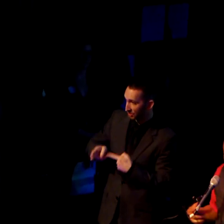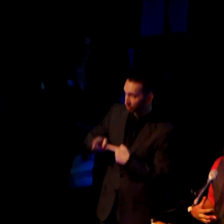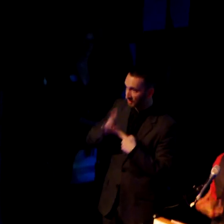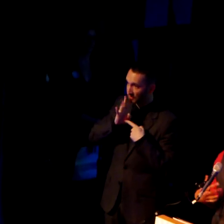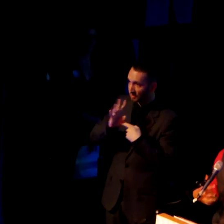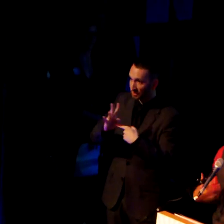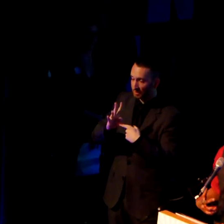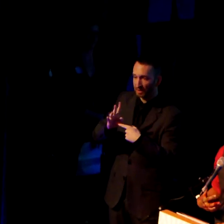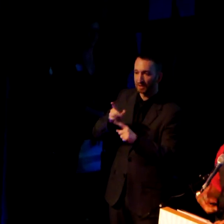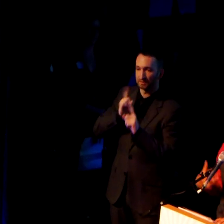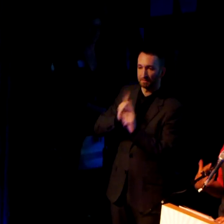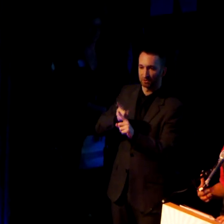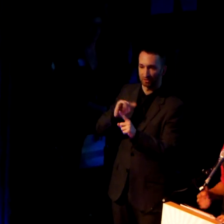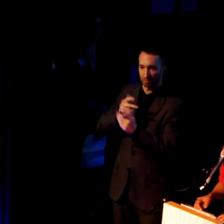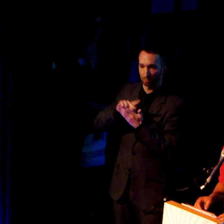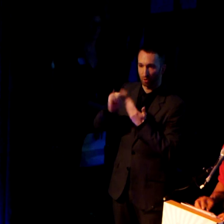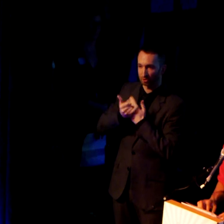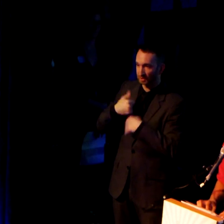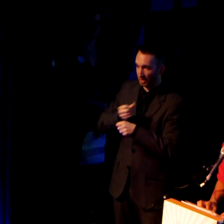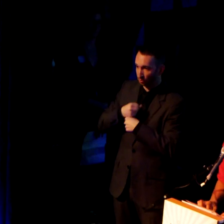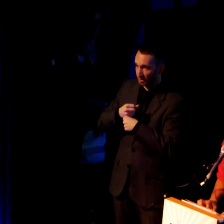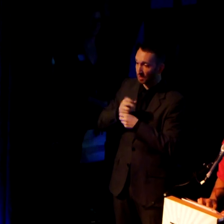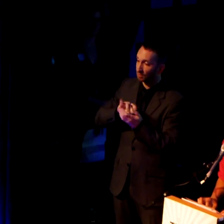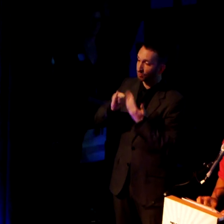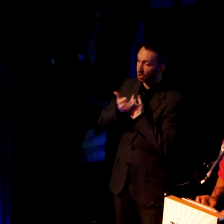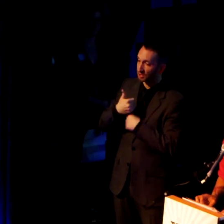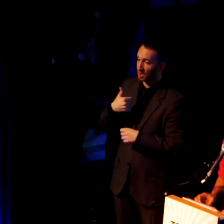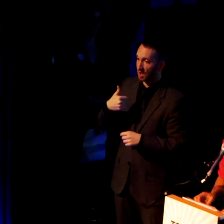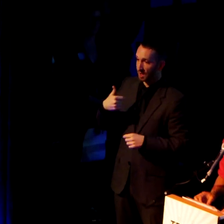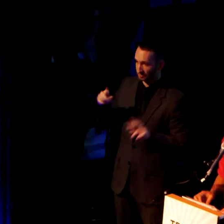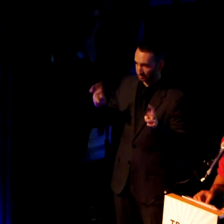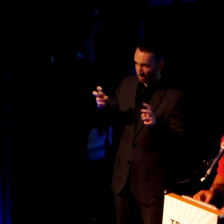mission of a project I created, Project I Am Enough.